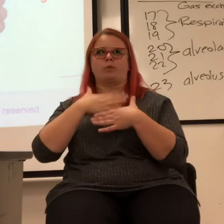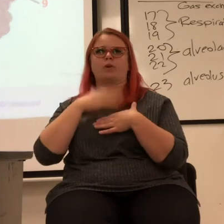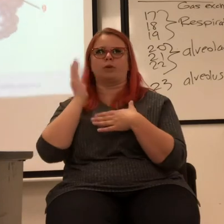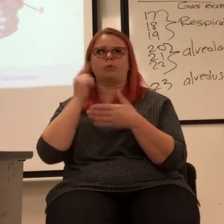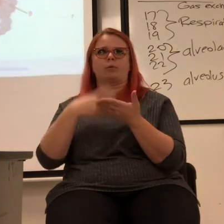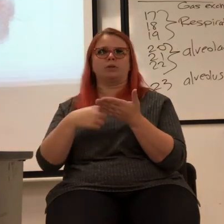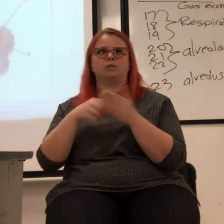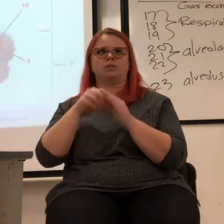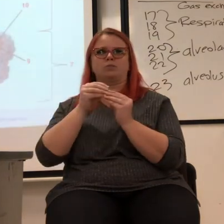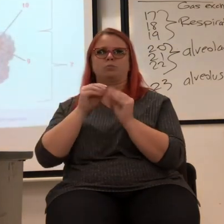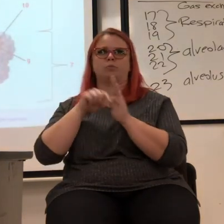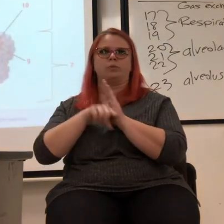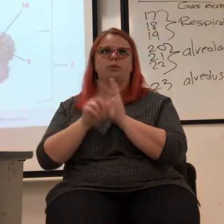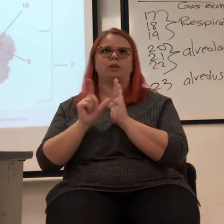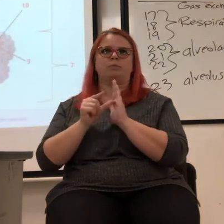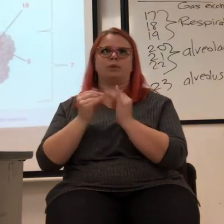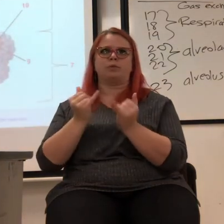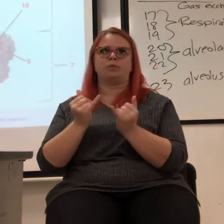Also,